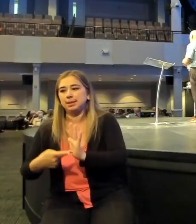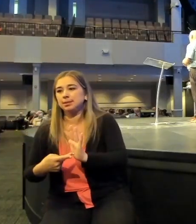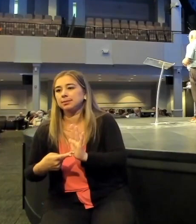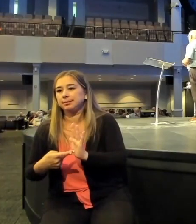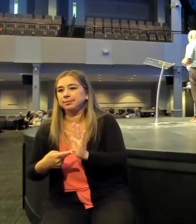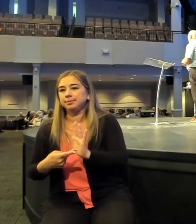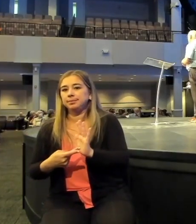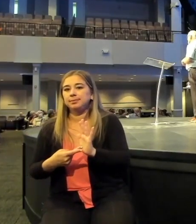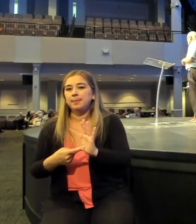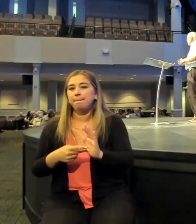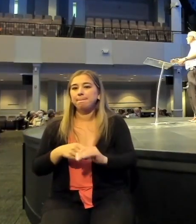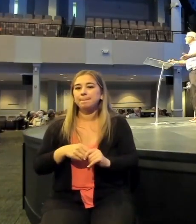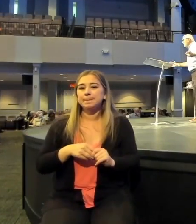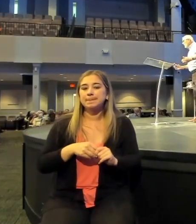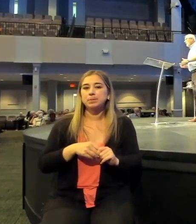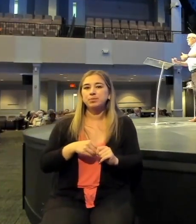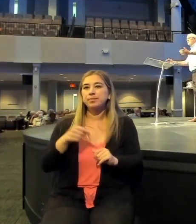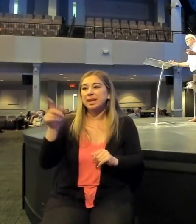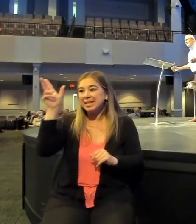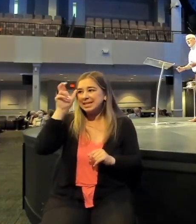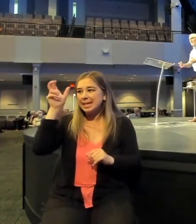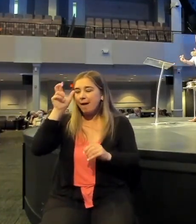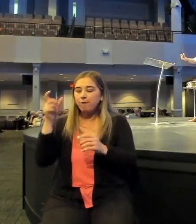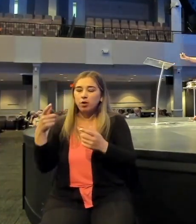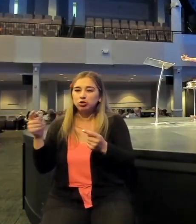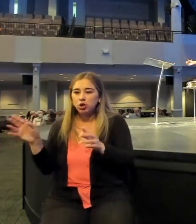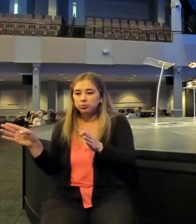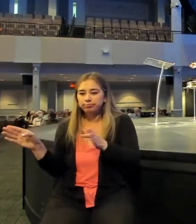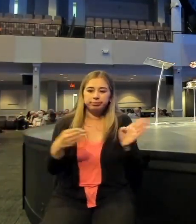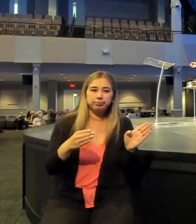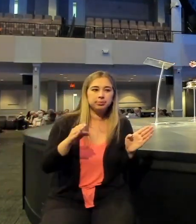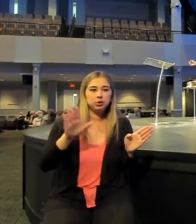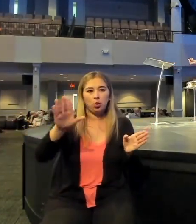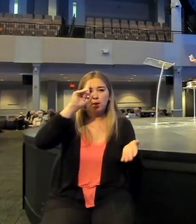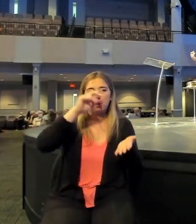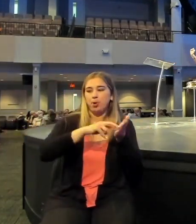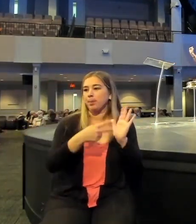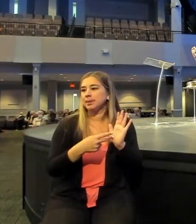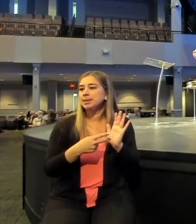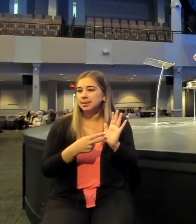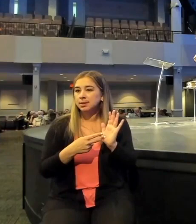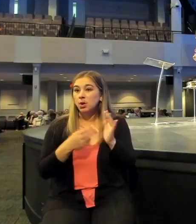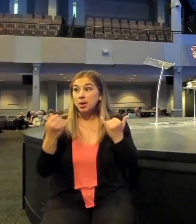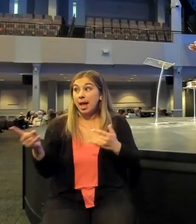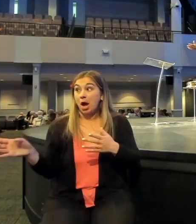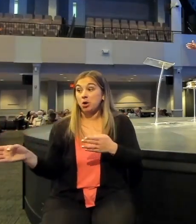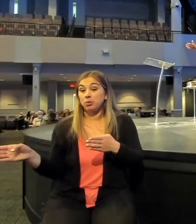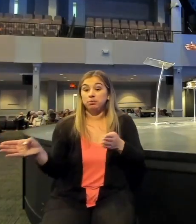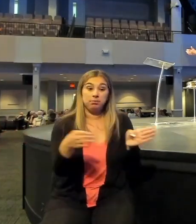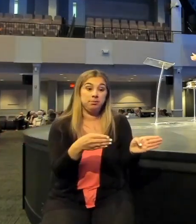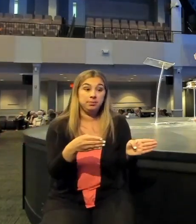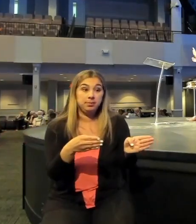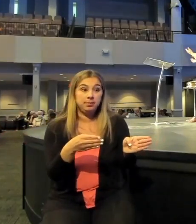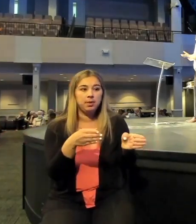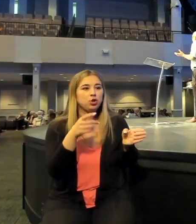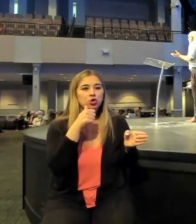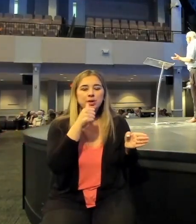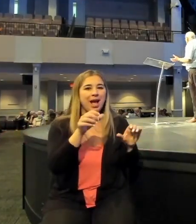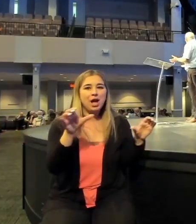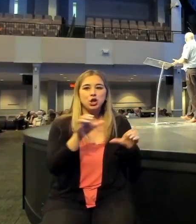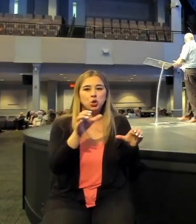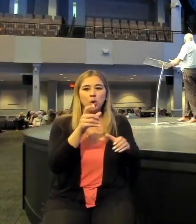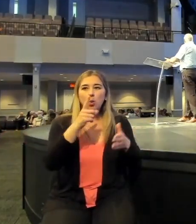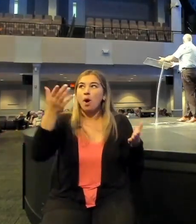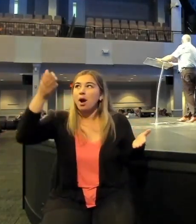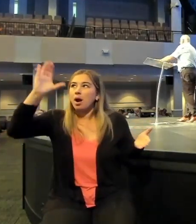for. He's thwarted your purpose. He's gotten you off track. And so now that you're off track, you're not doing the very